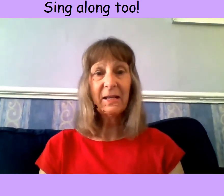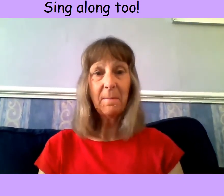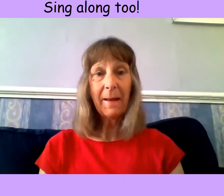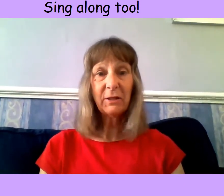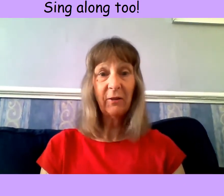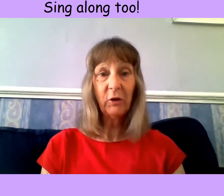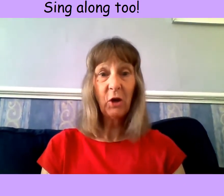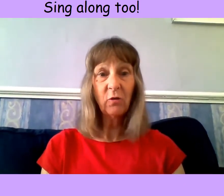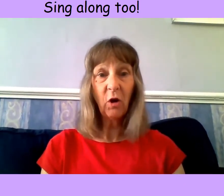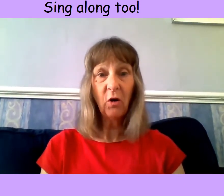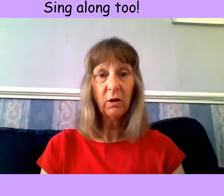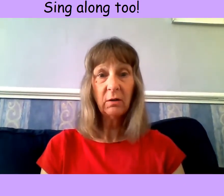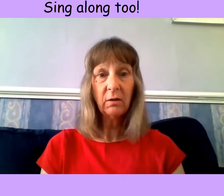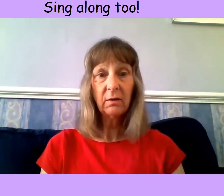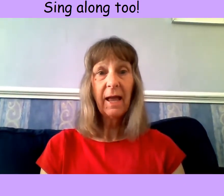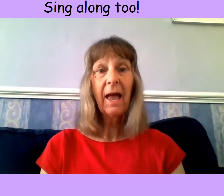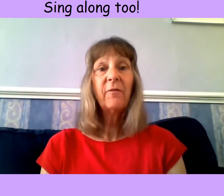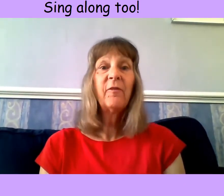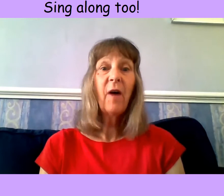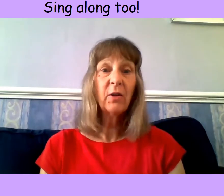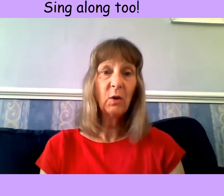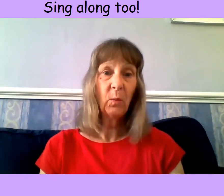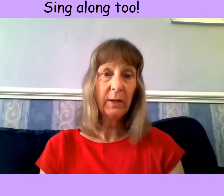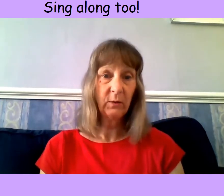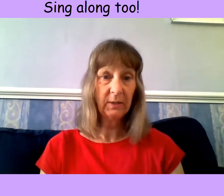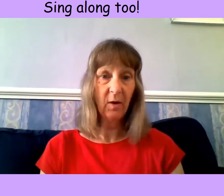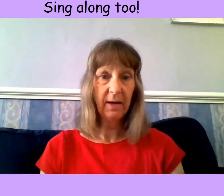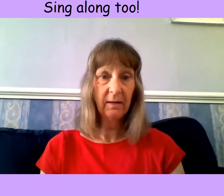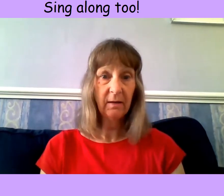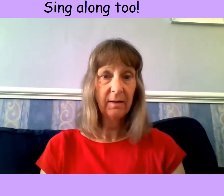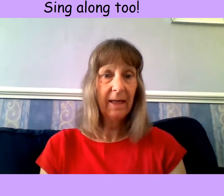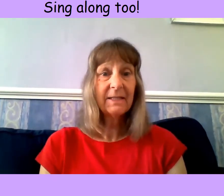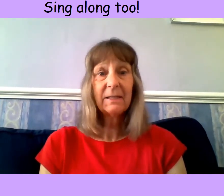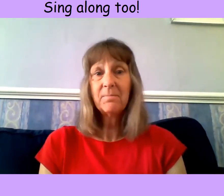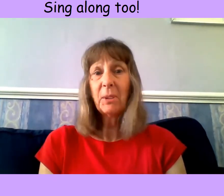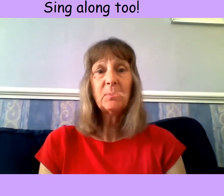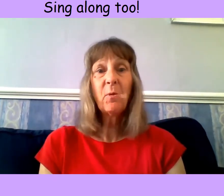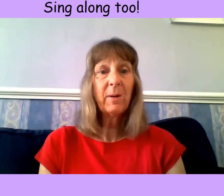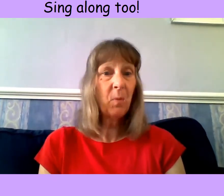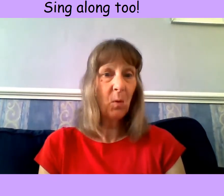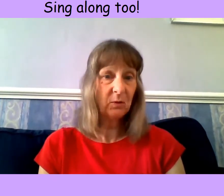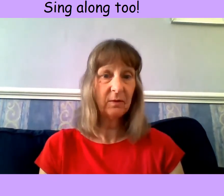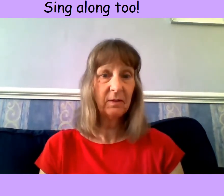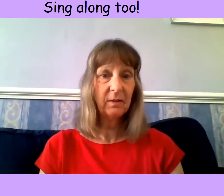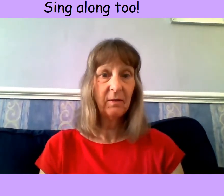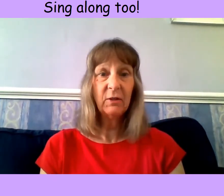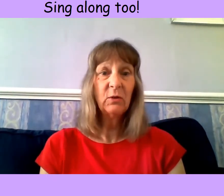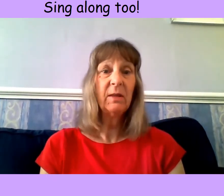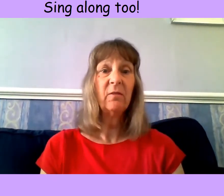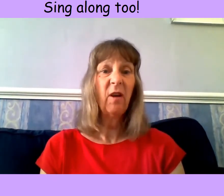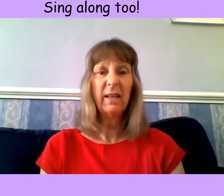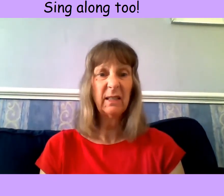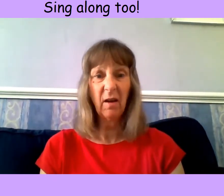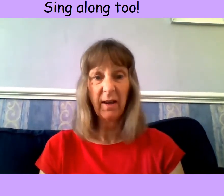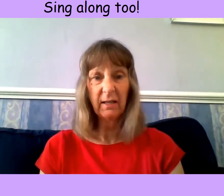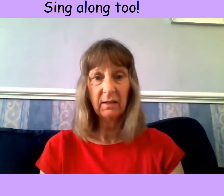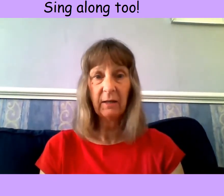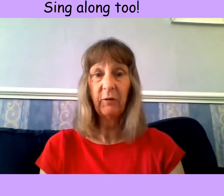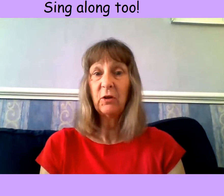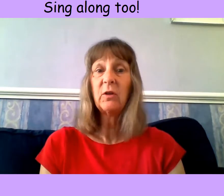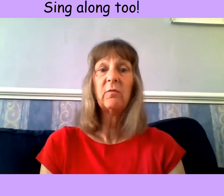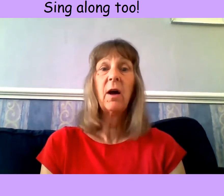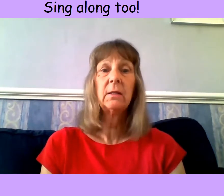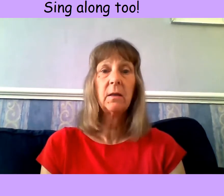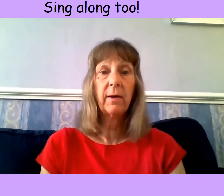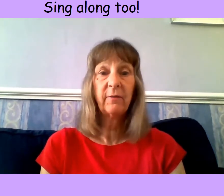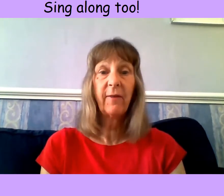It doesn't matter if you go wrong, have fun when you sign. That's much more important than doing the right signs. If